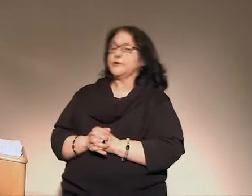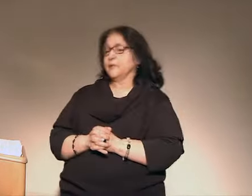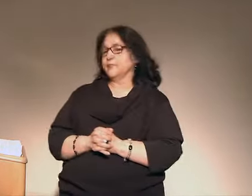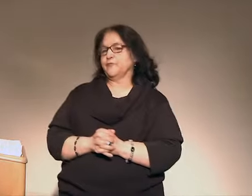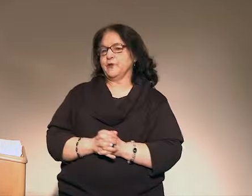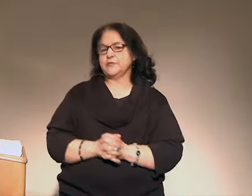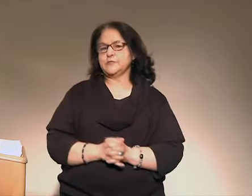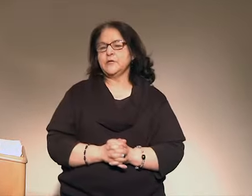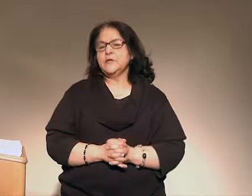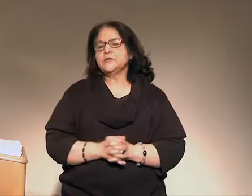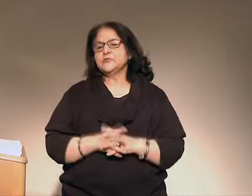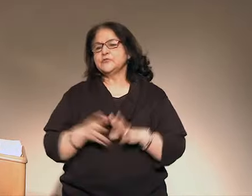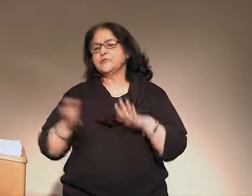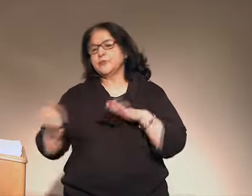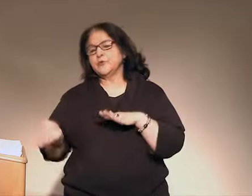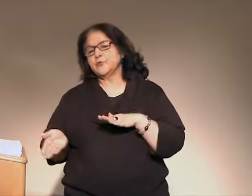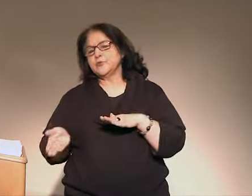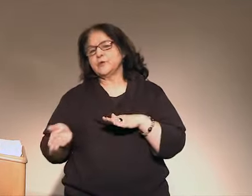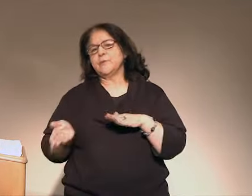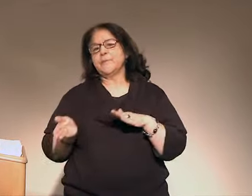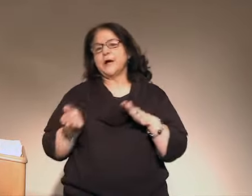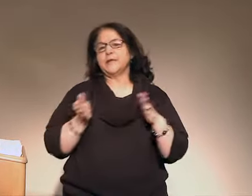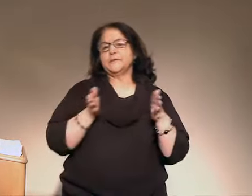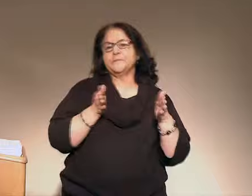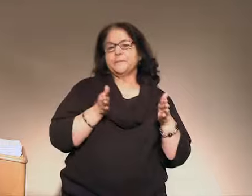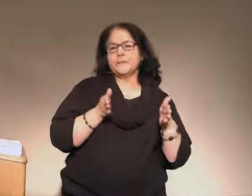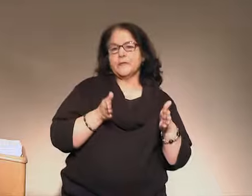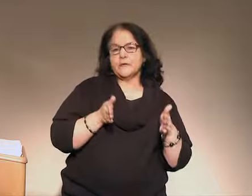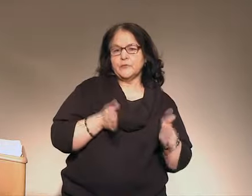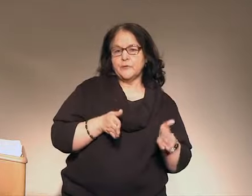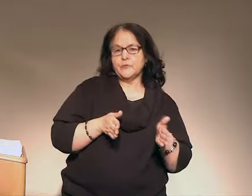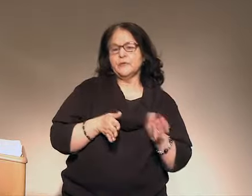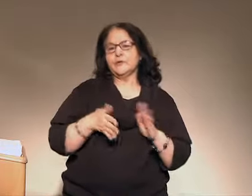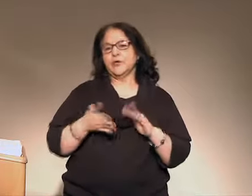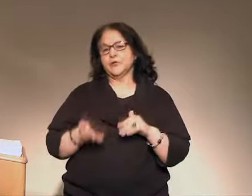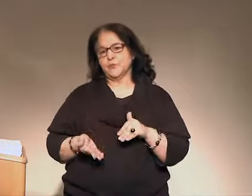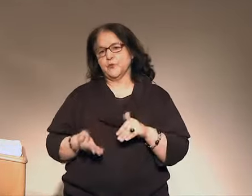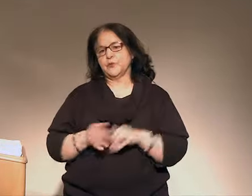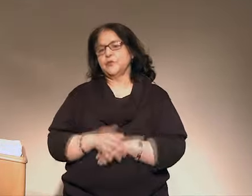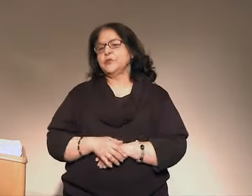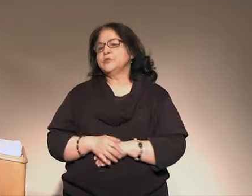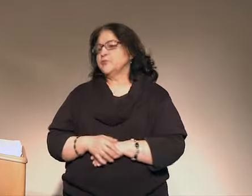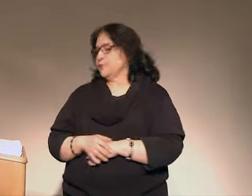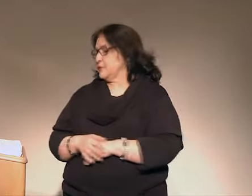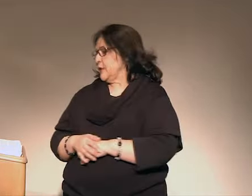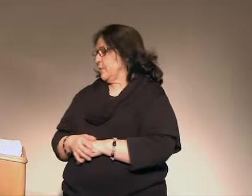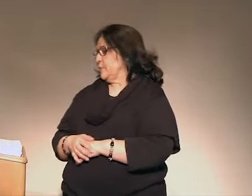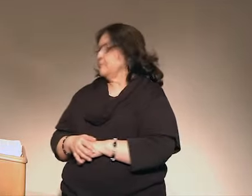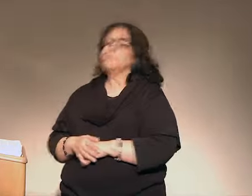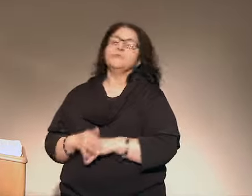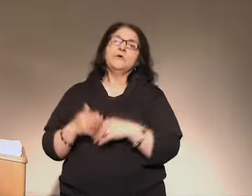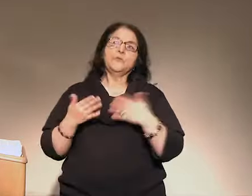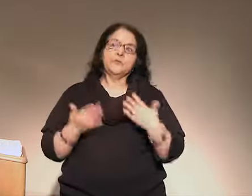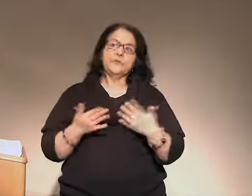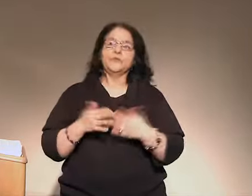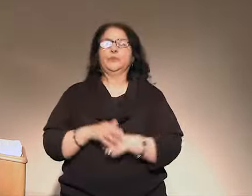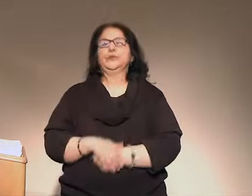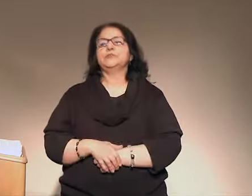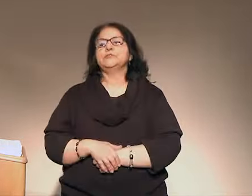number phrases. So this would be where you would combine a number and a word. So for example, one of the words that